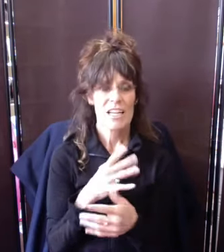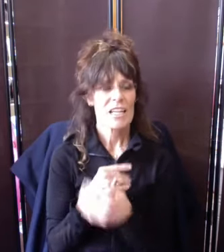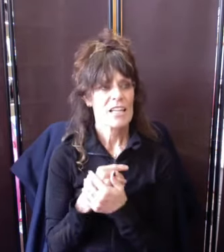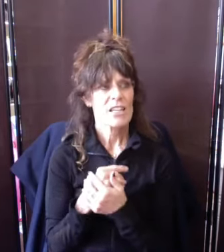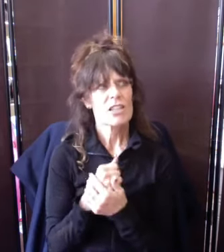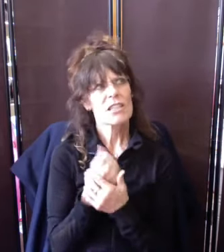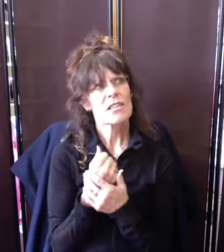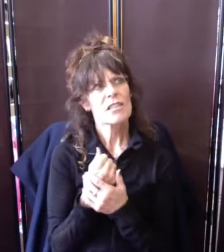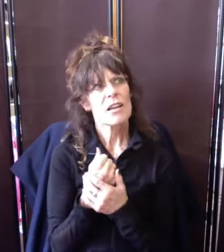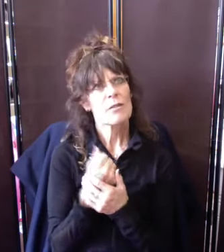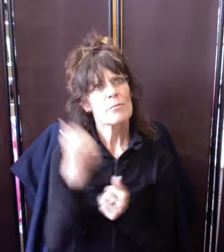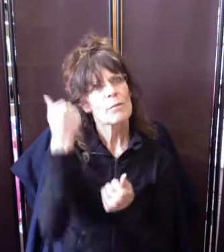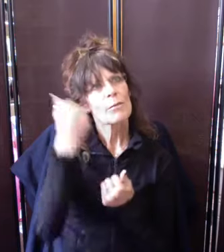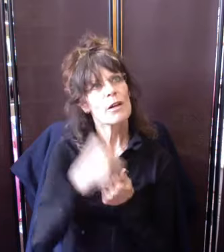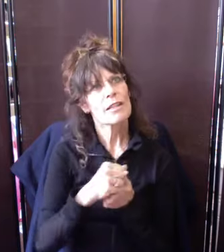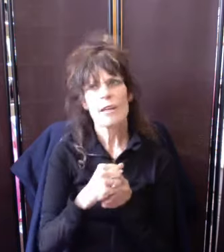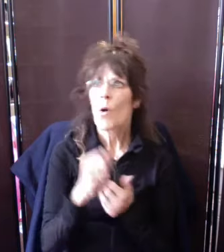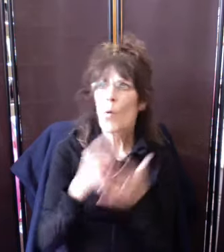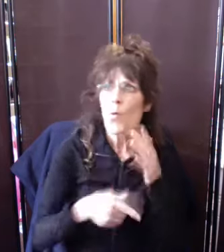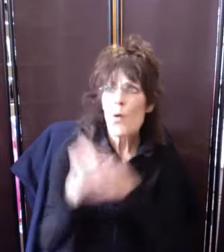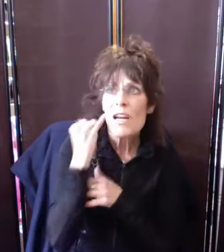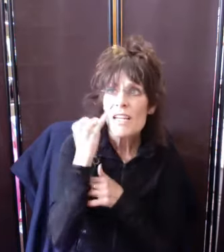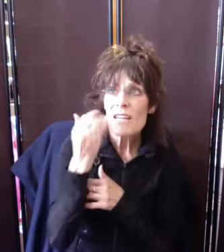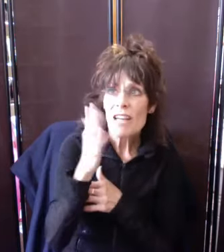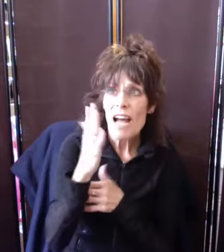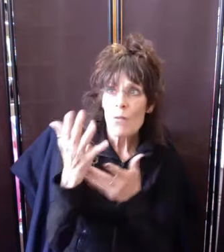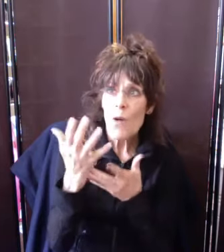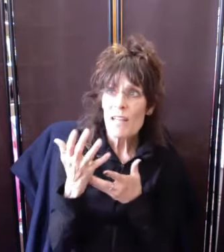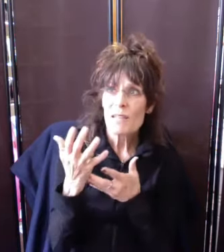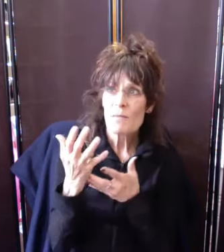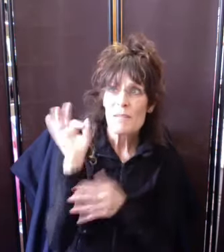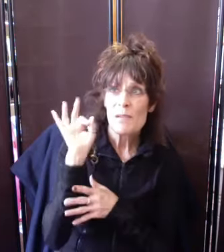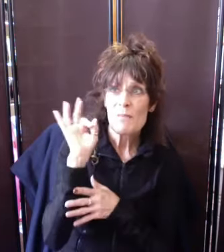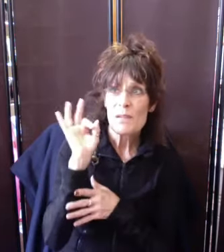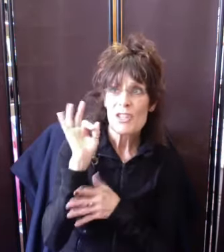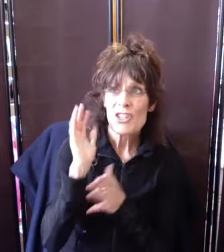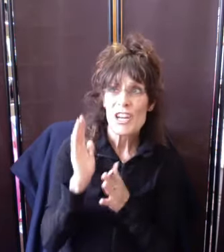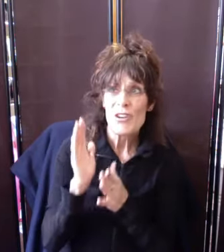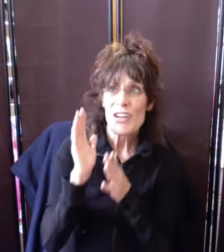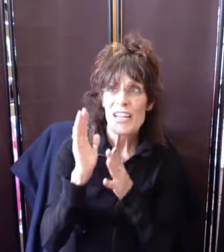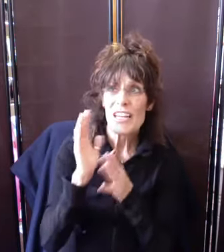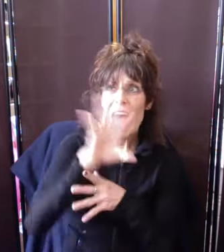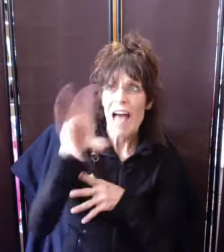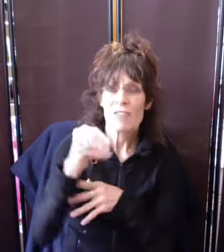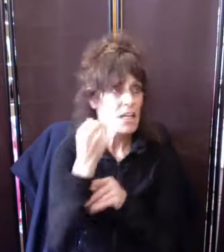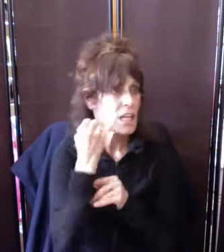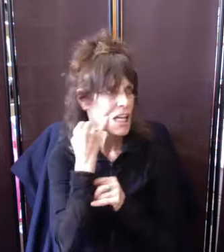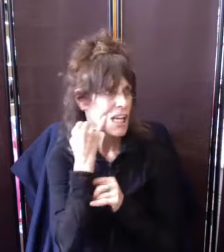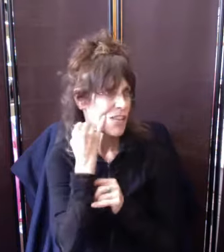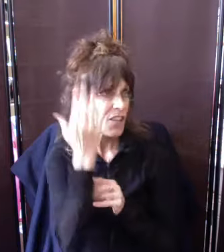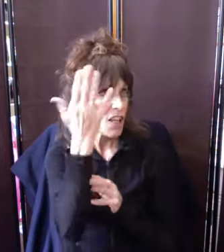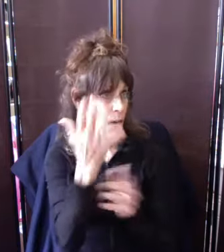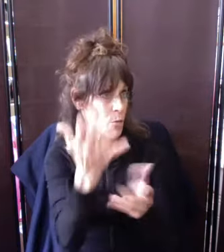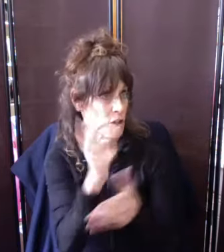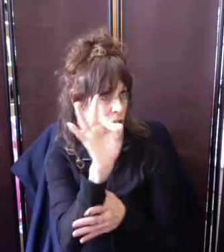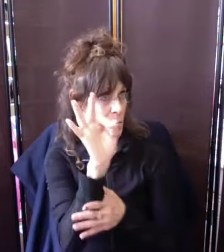I asked her, I said, but what if God wants me to be a missionary in Africa? And she said, honey, if God wants you to be a missionary in Africa, then